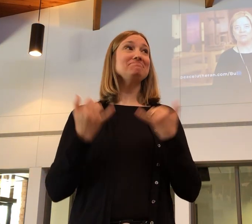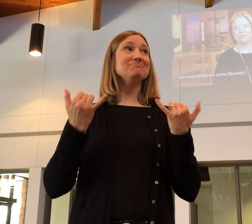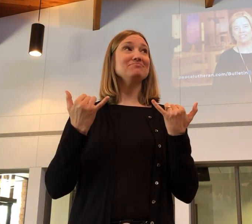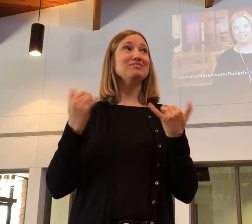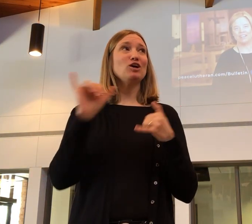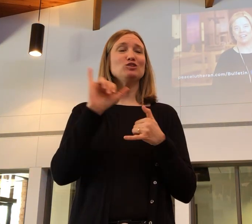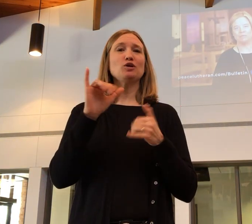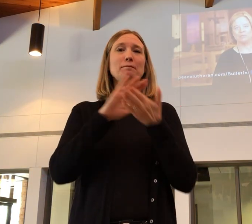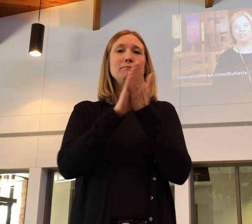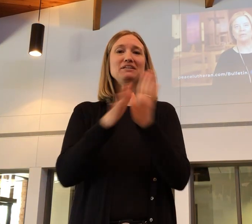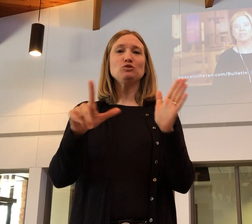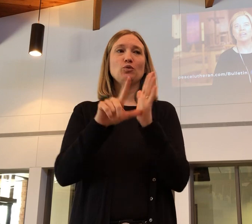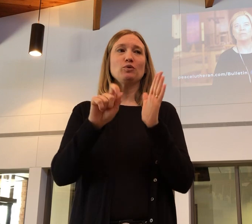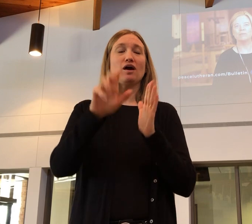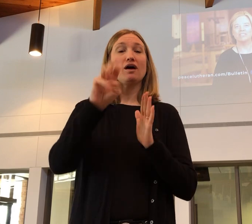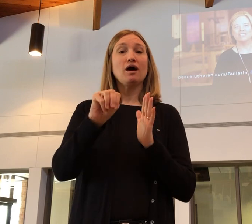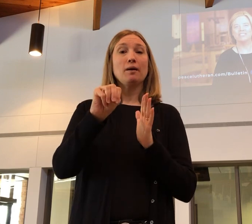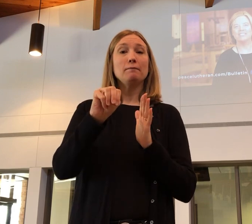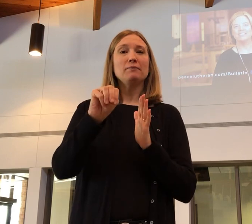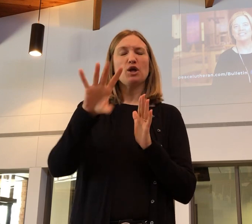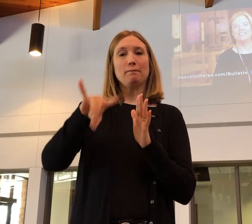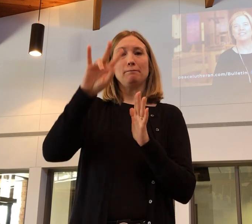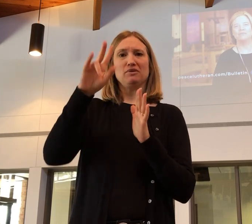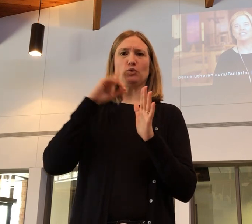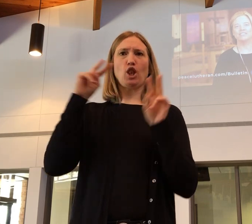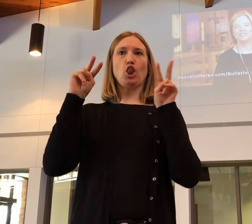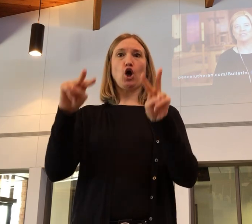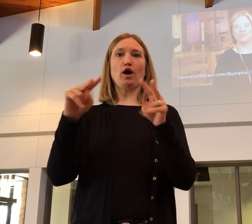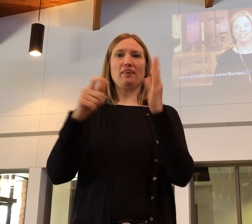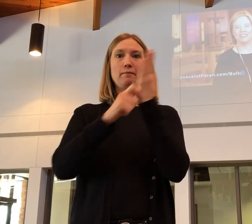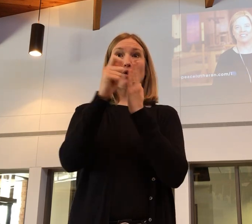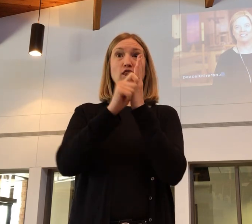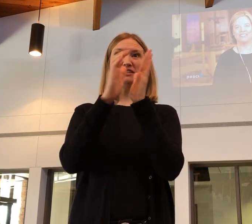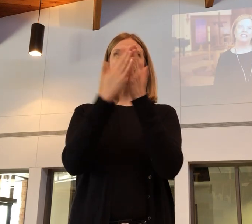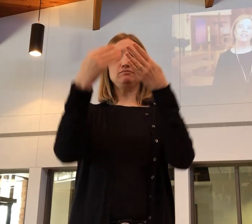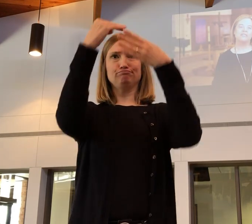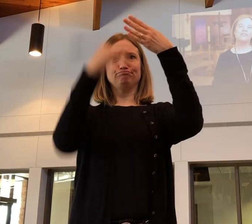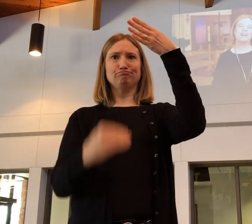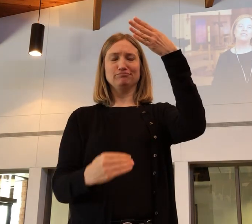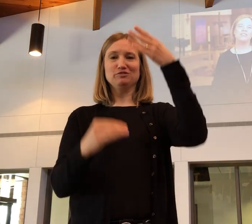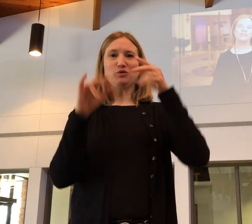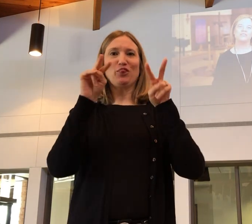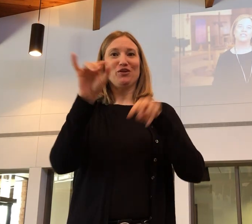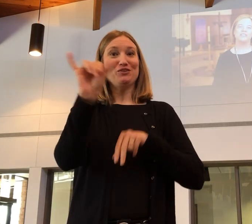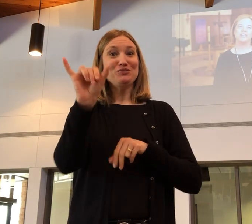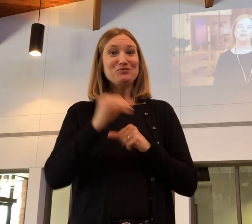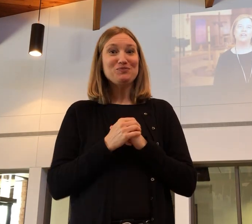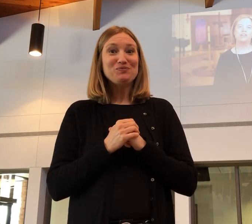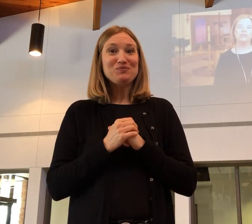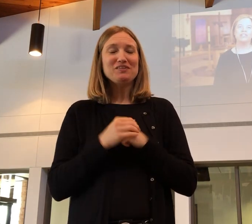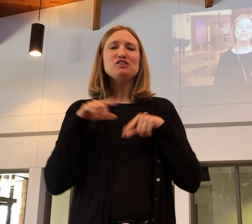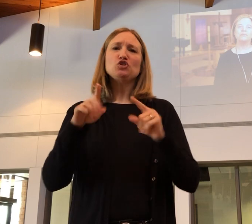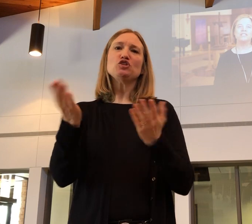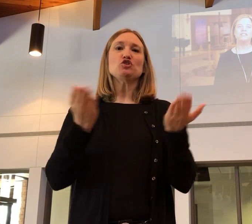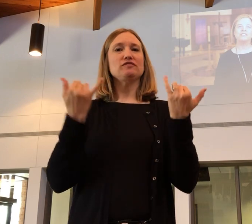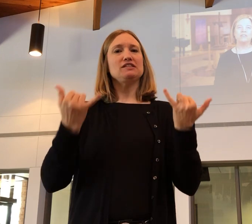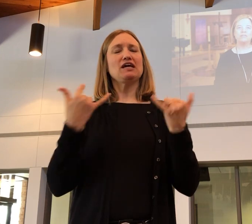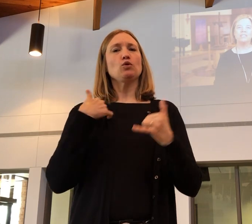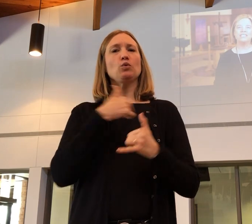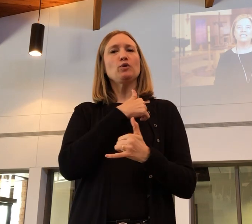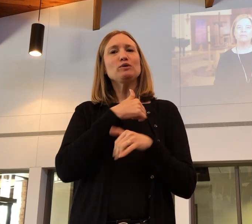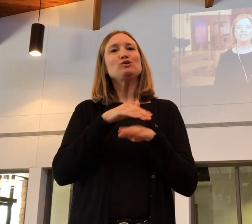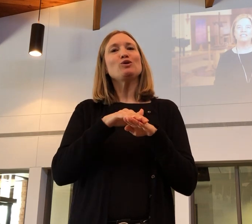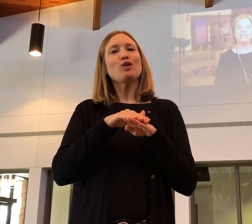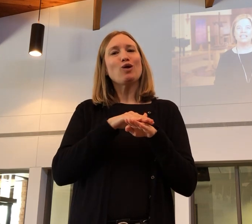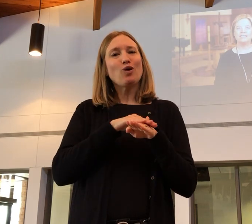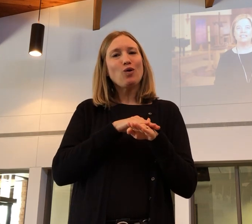to peacelutheran.com, where you can pick up the bulletin and see what else is going on. Throughout the service today, we are going to be